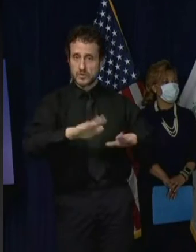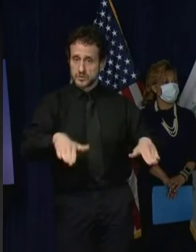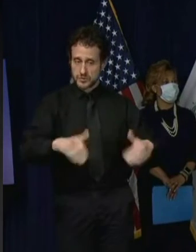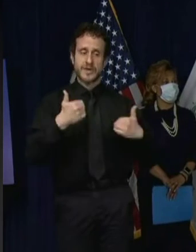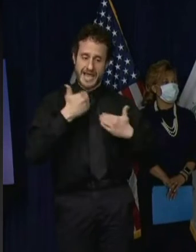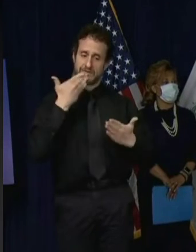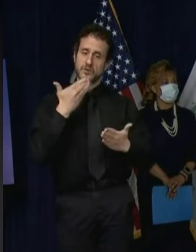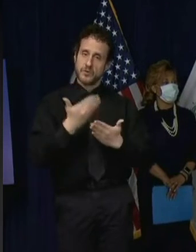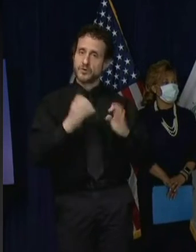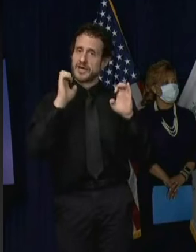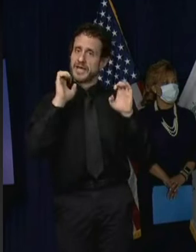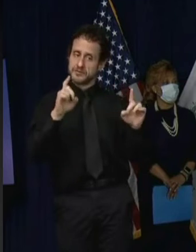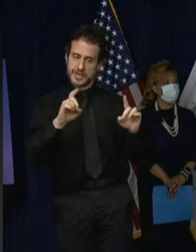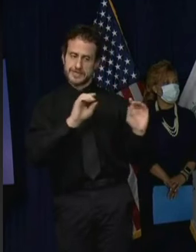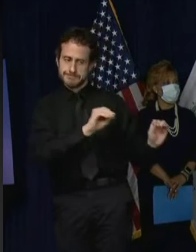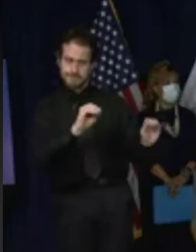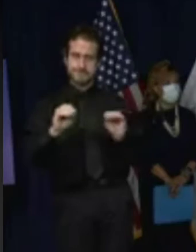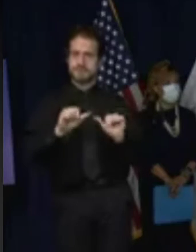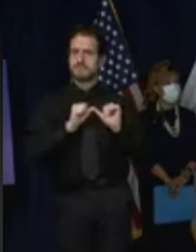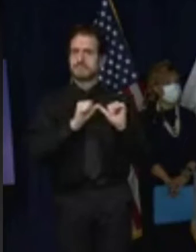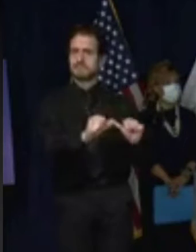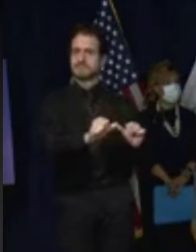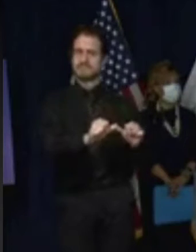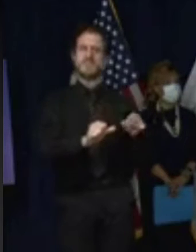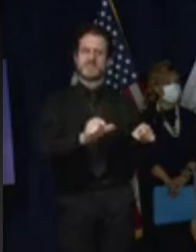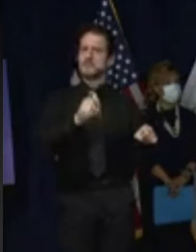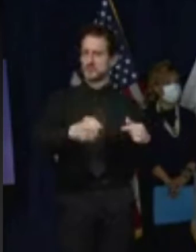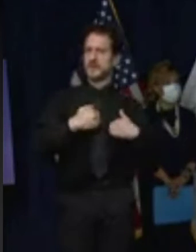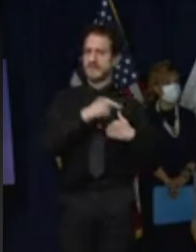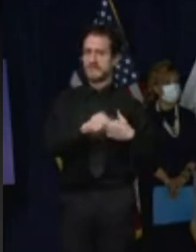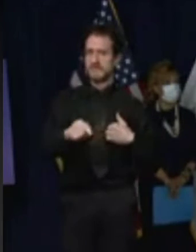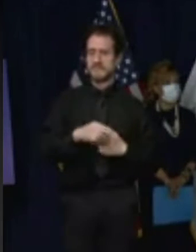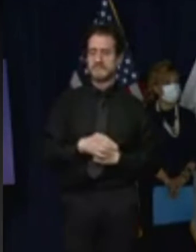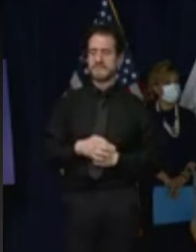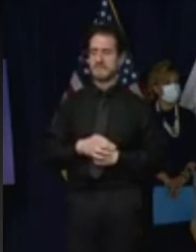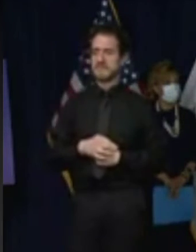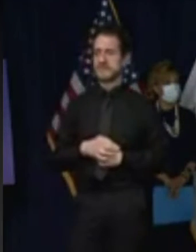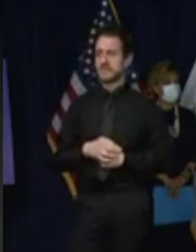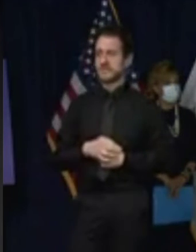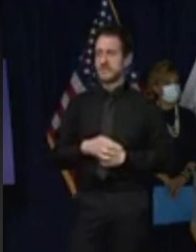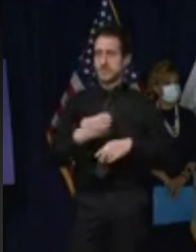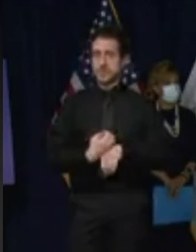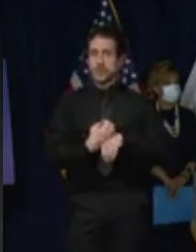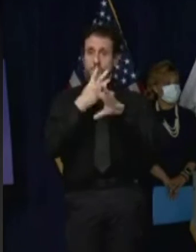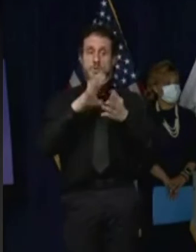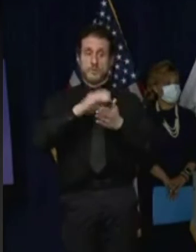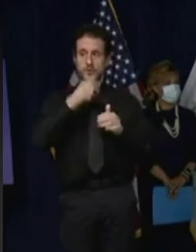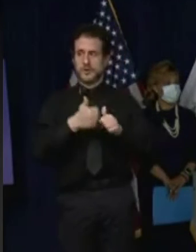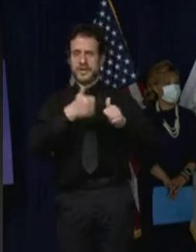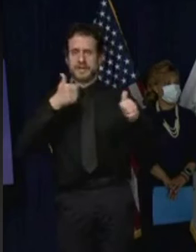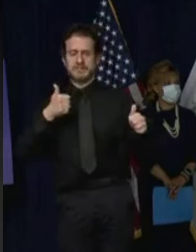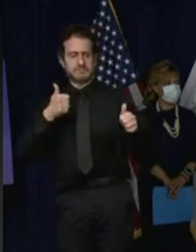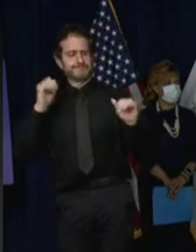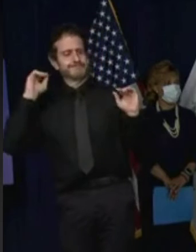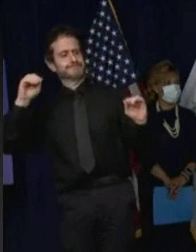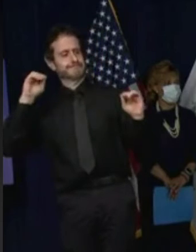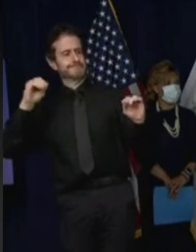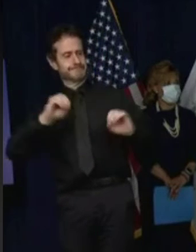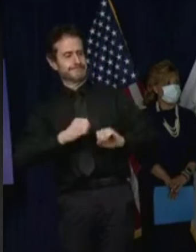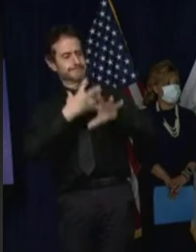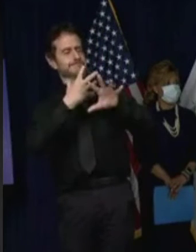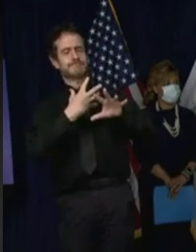state receives the education that they deserve. Remote learning looks different in each of our communities, and that's